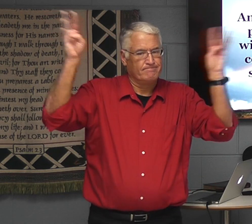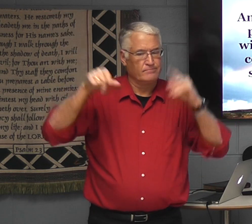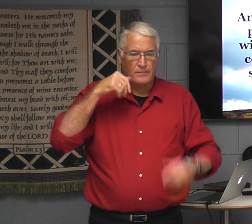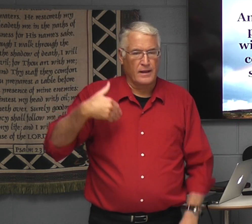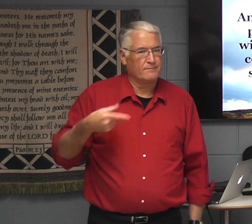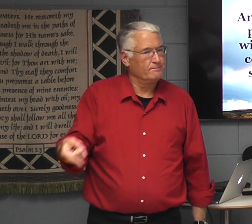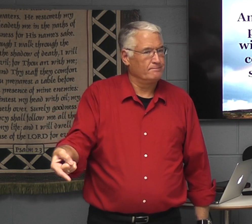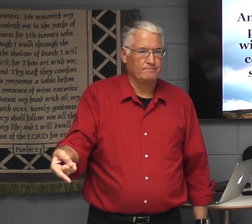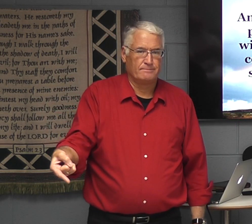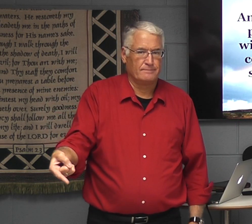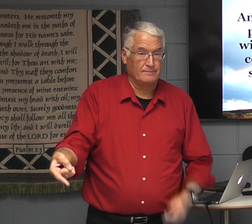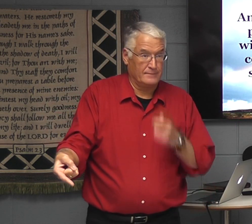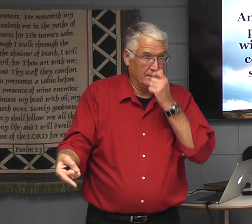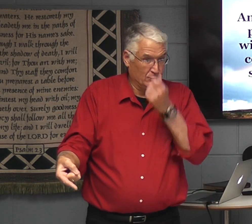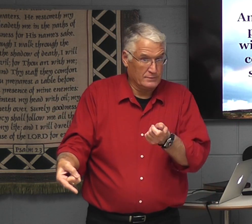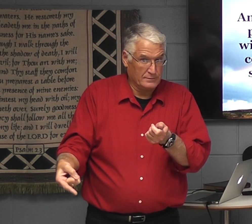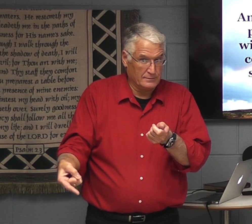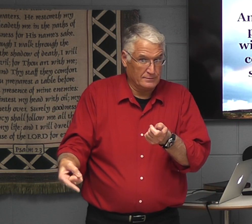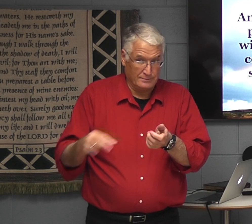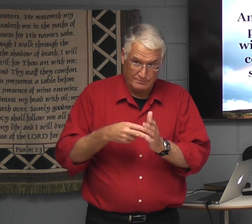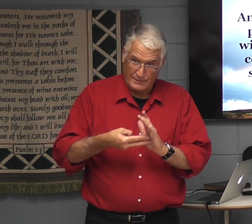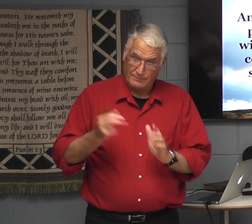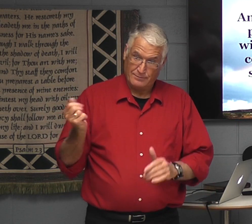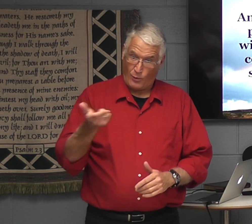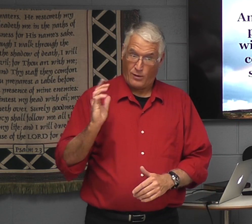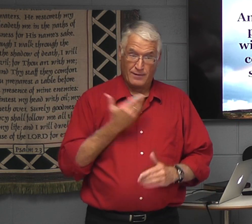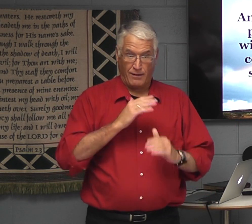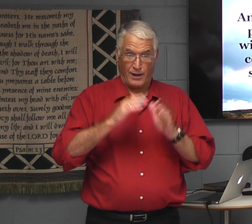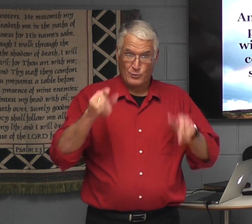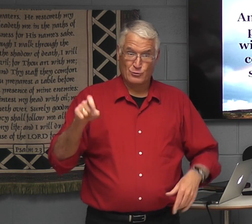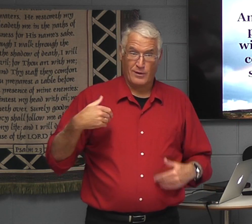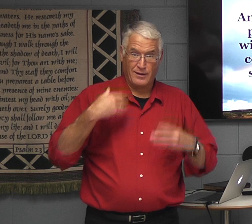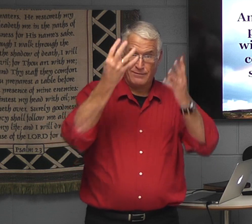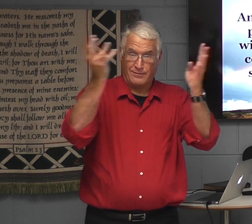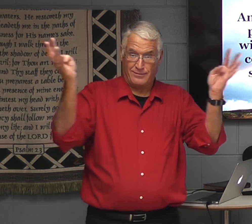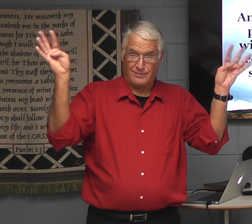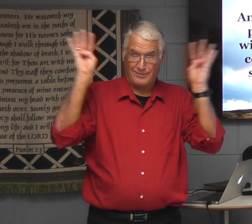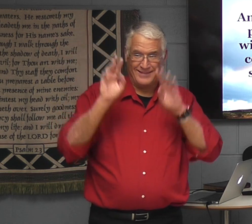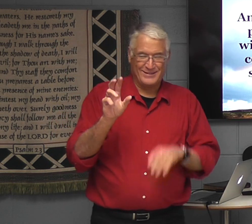landowner, if you had a hole, you had to have a fence around it, because if not, people would fall in and it would be the landowner's house.